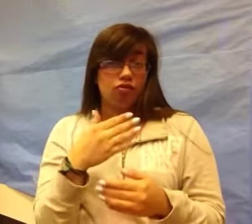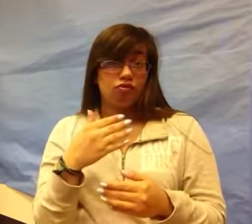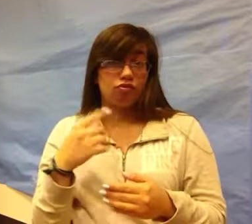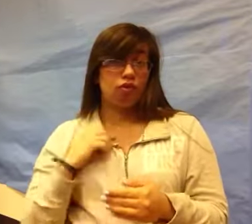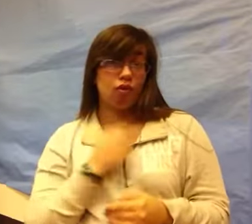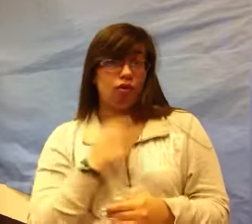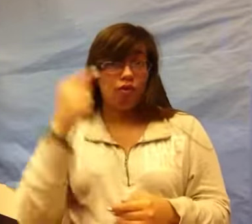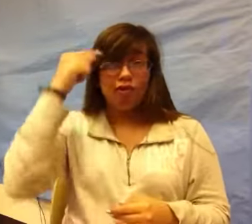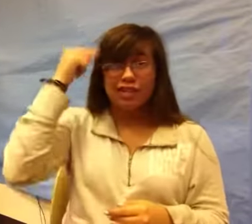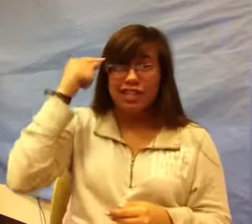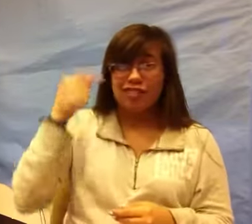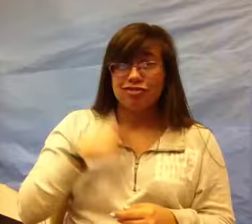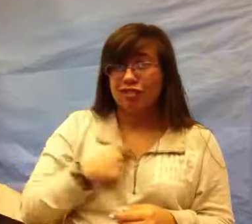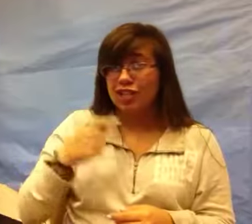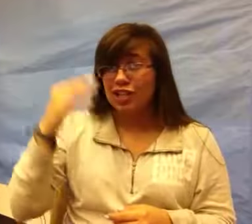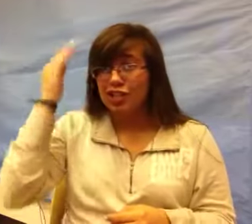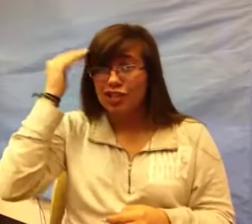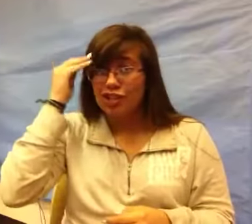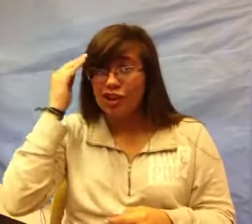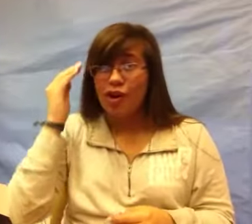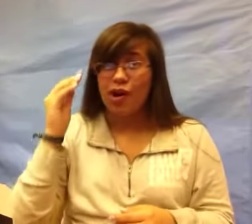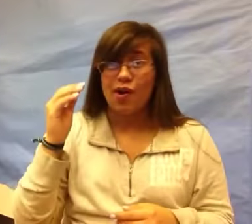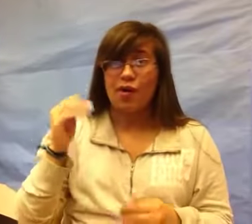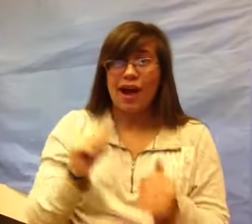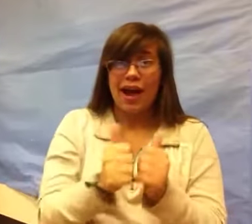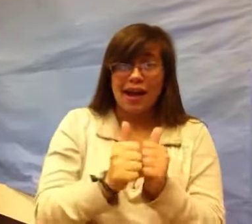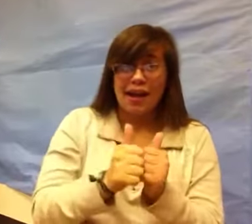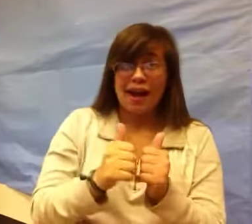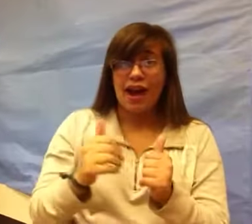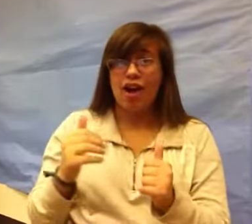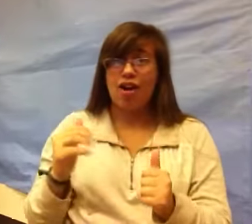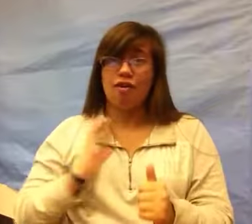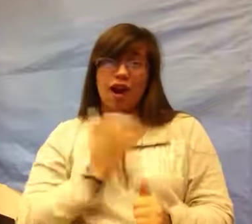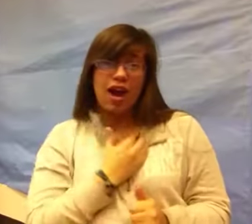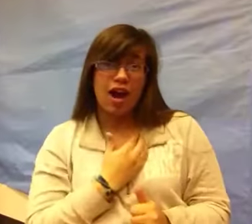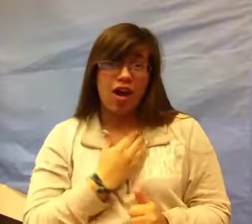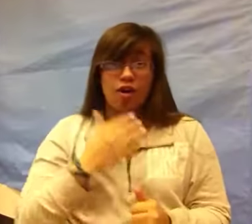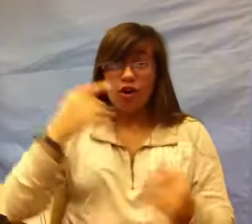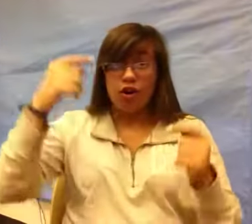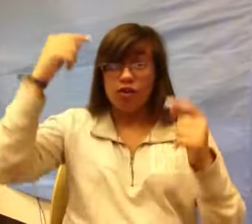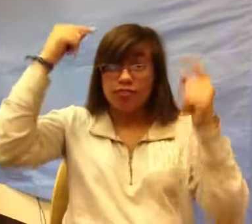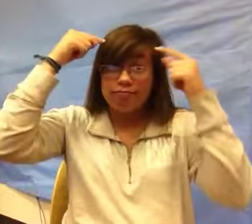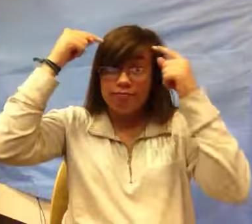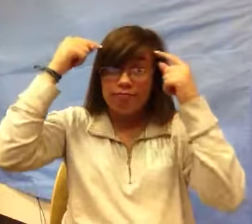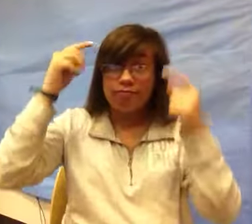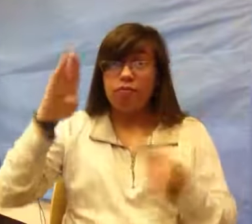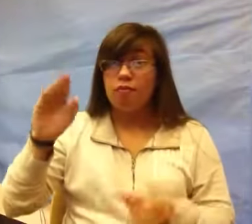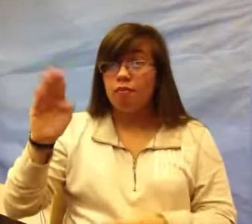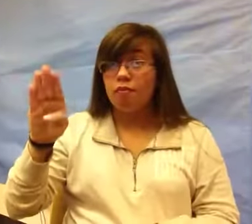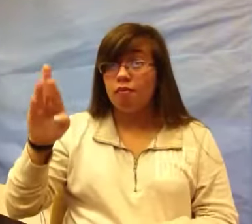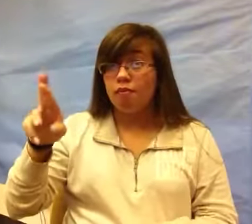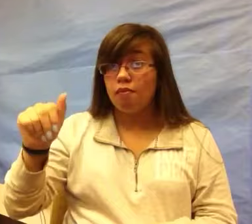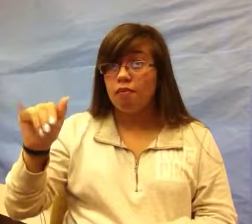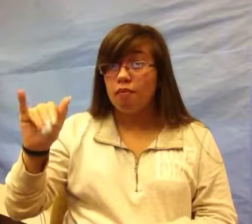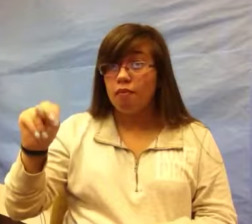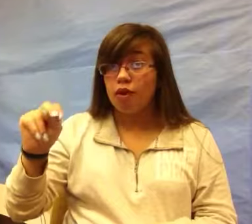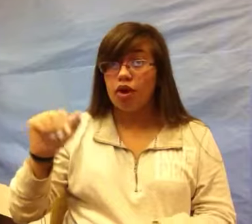we work and how our brains work, we don't actually have any idea a lot of the time. And there's another study that shows this